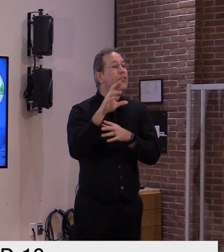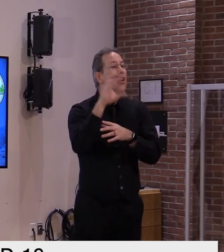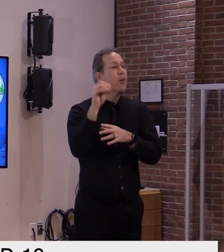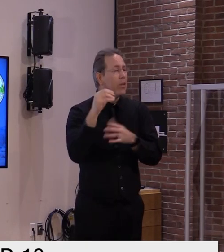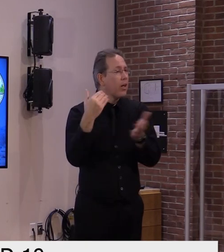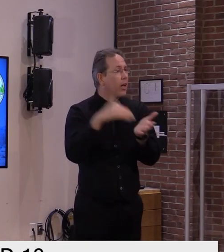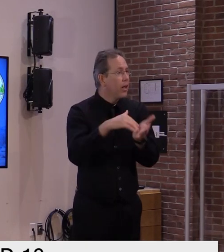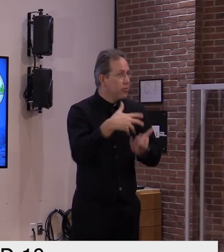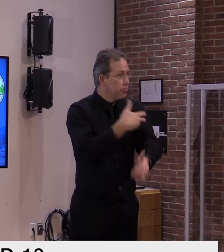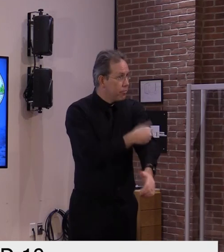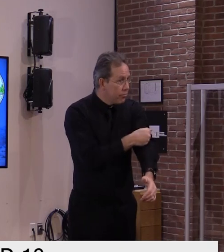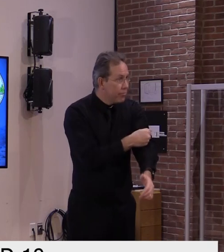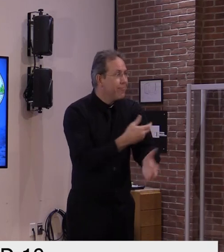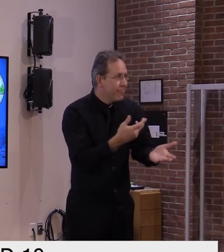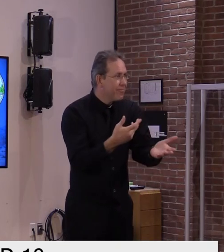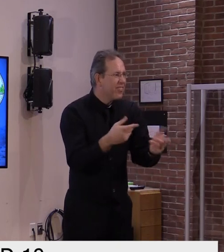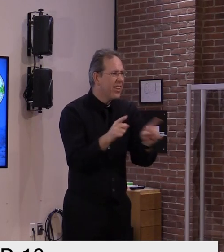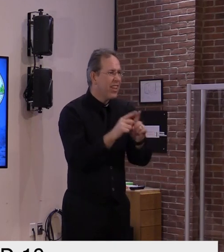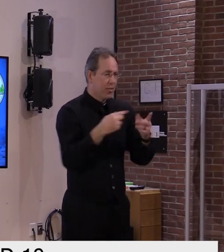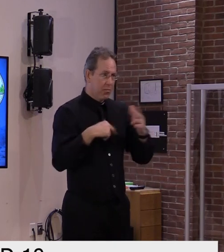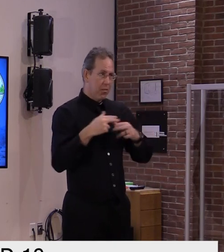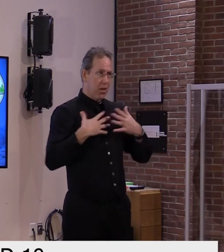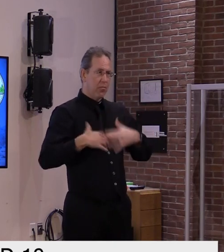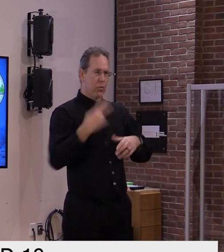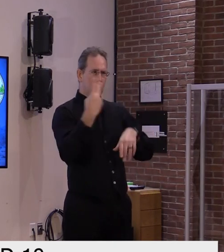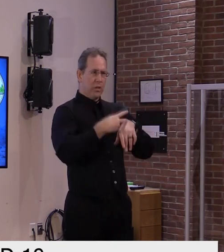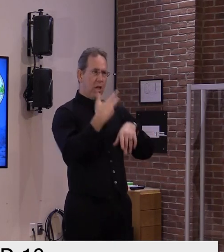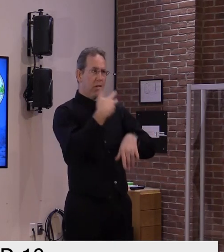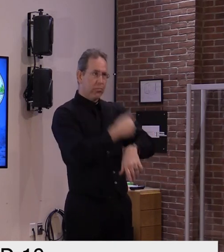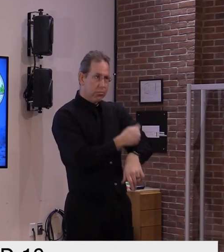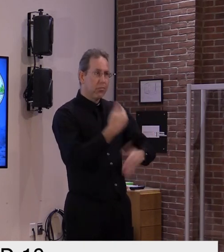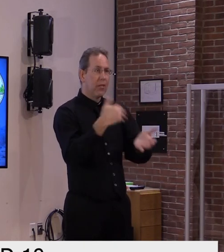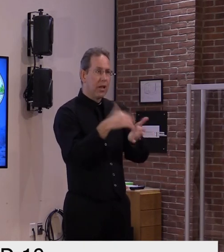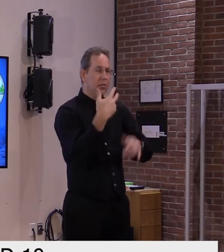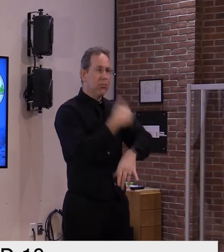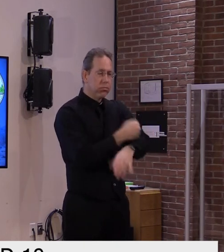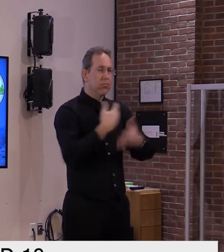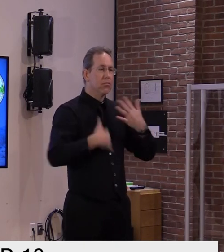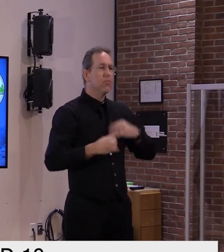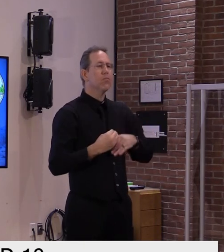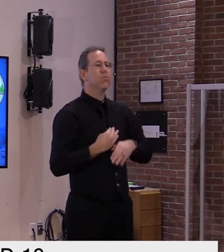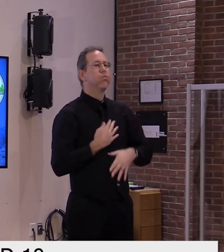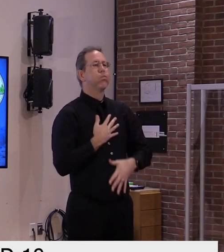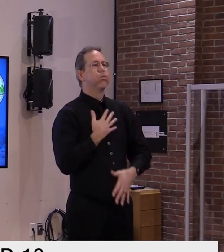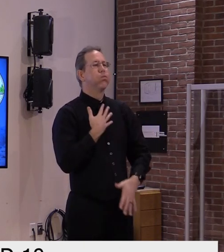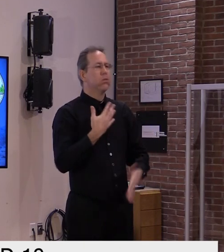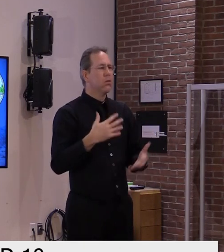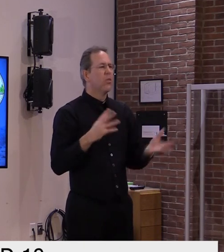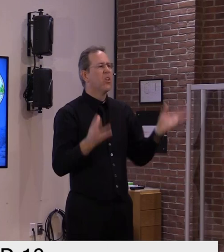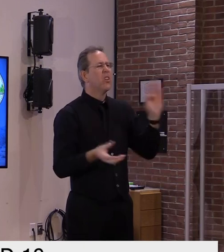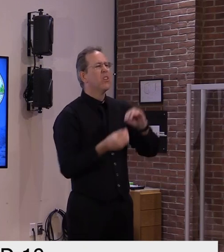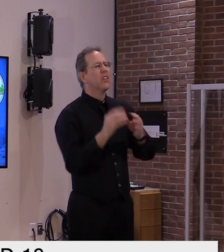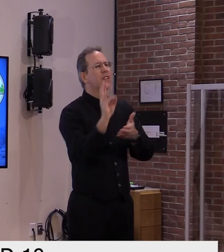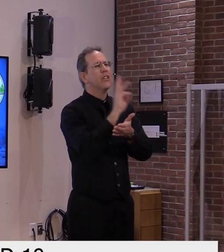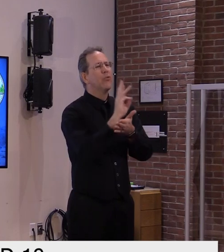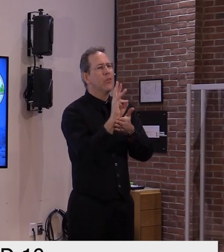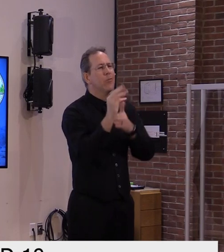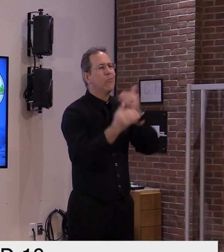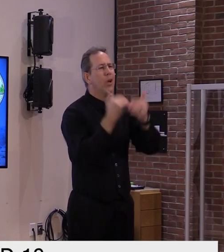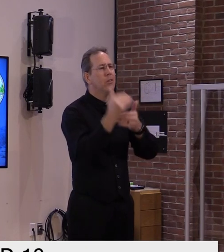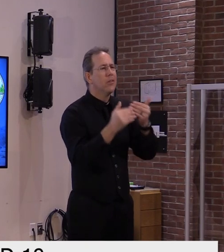We're talking still 6-8 weeks after your very first dose. So that would be, you